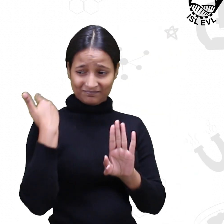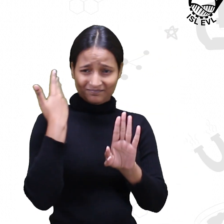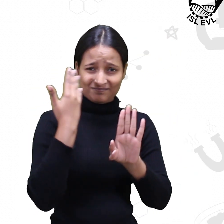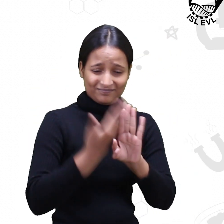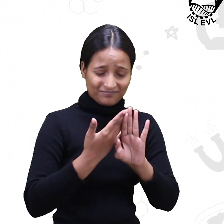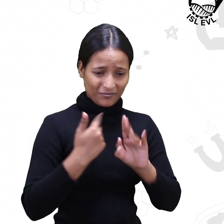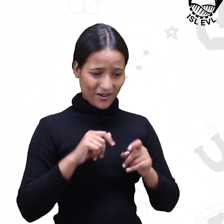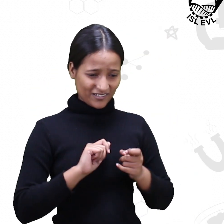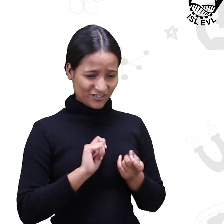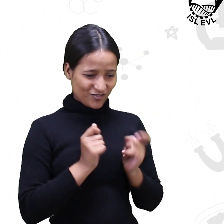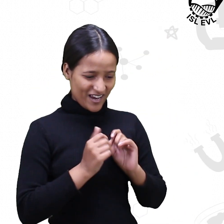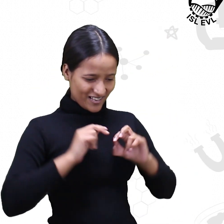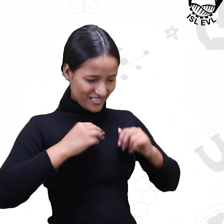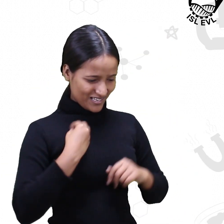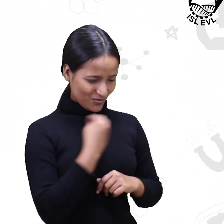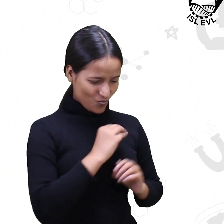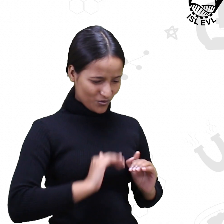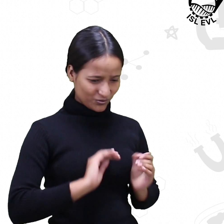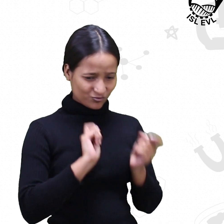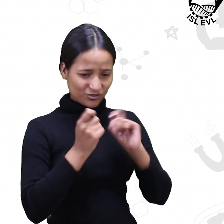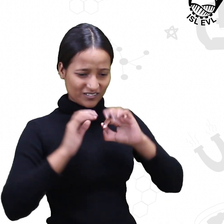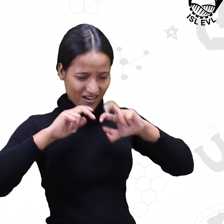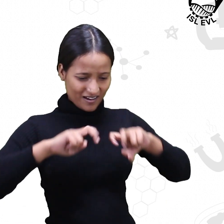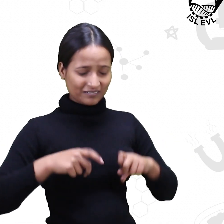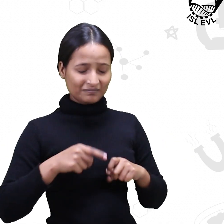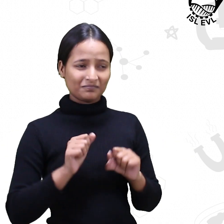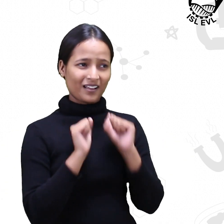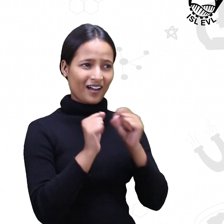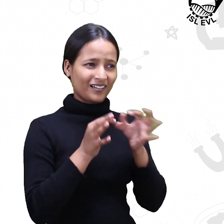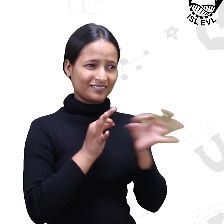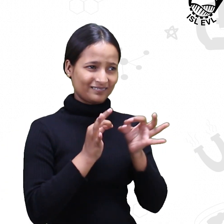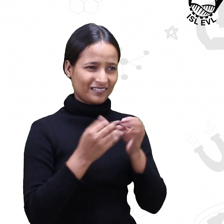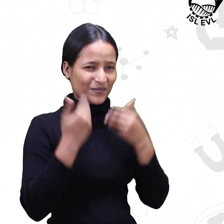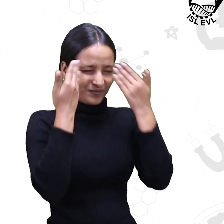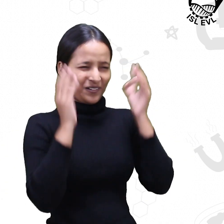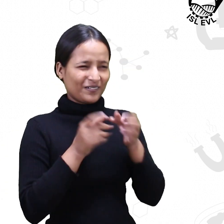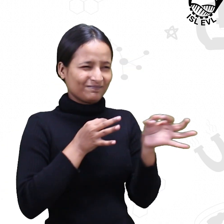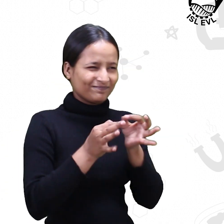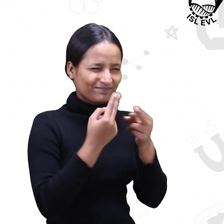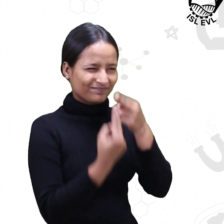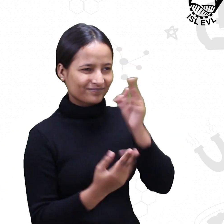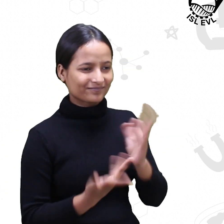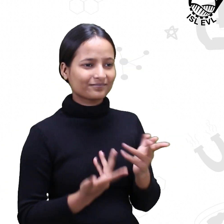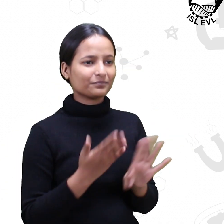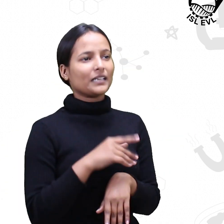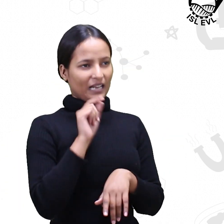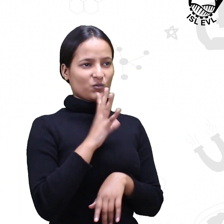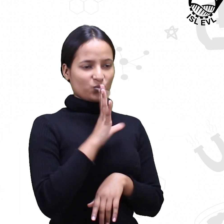I think I don't know how to describe myself, but yes, by training and education, I'm a medical doctor. And now I work predominantly in the